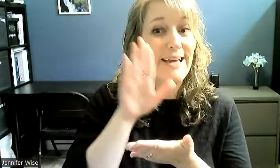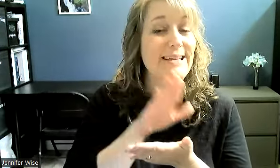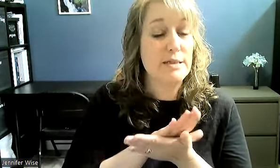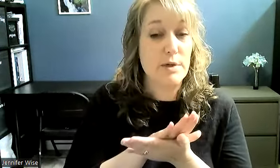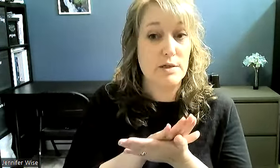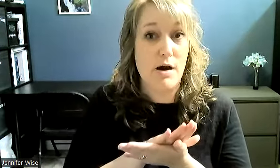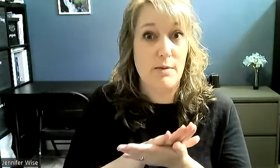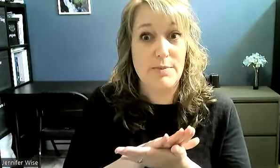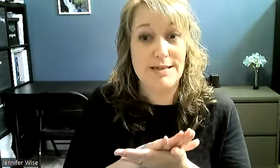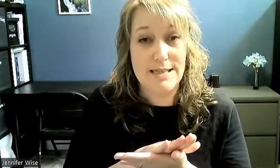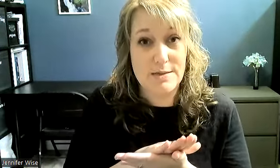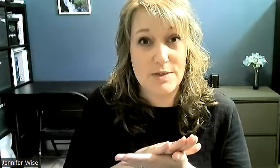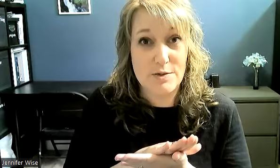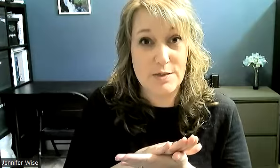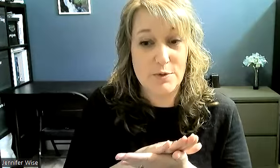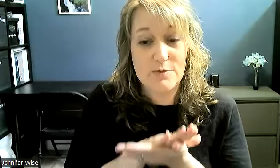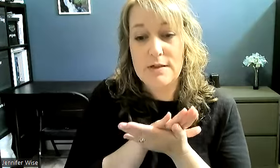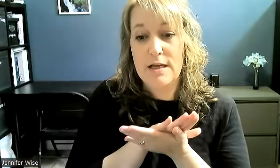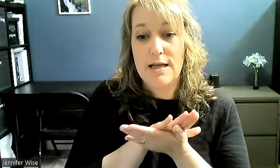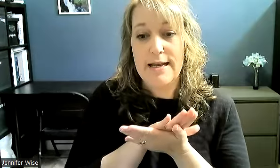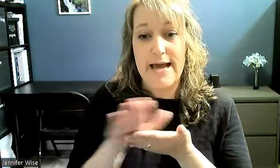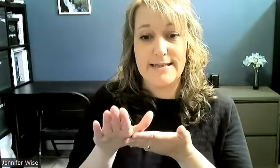needs to be on top because that's the one that's going to move. Nice.